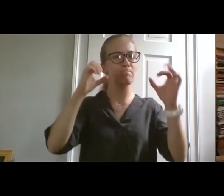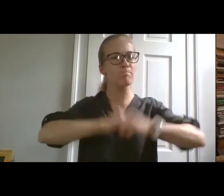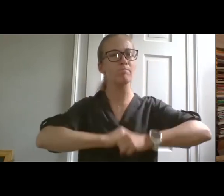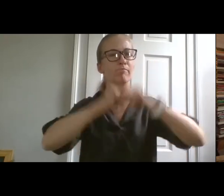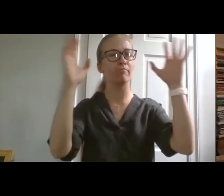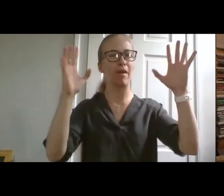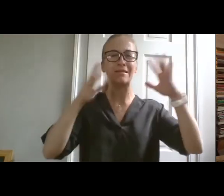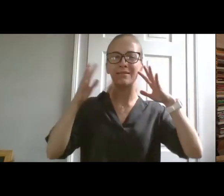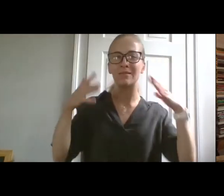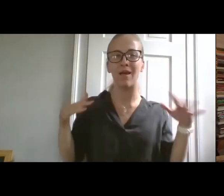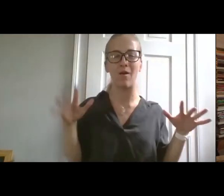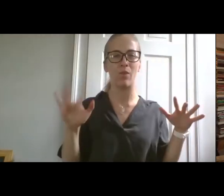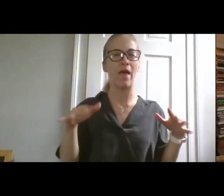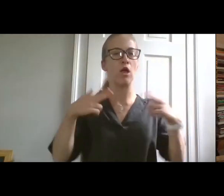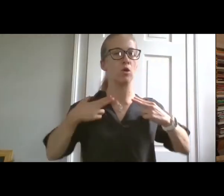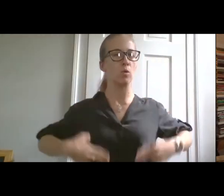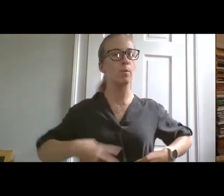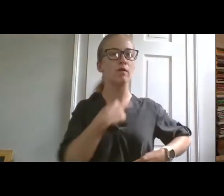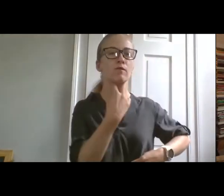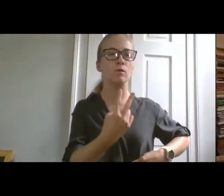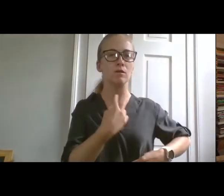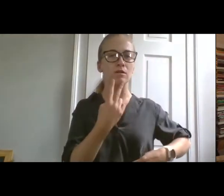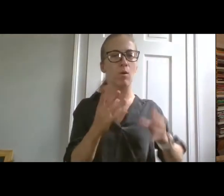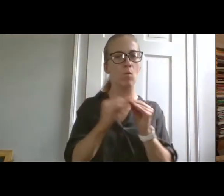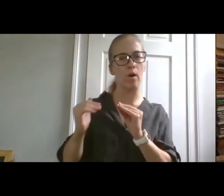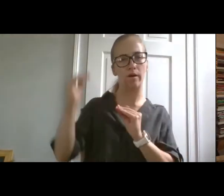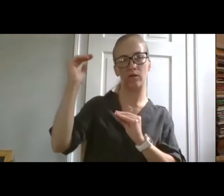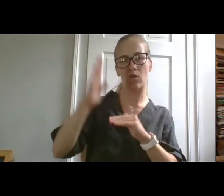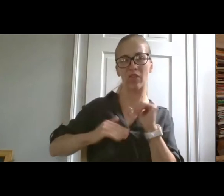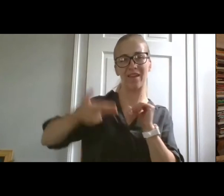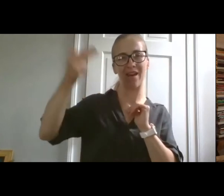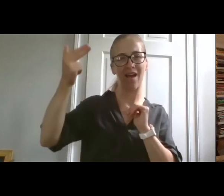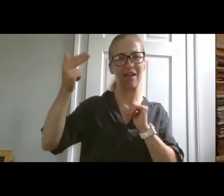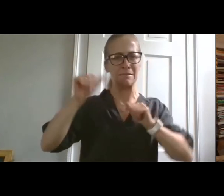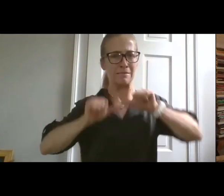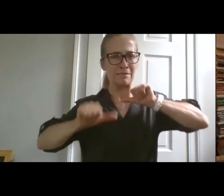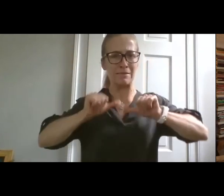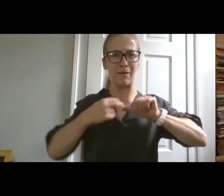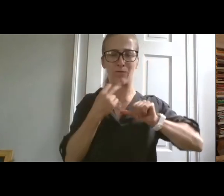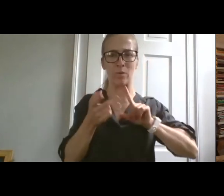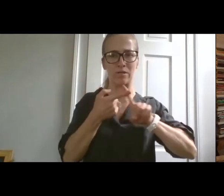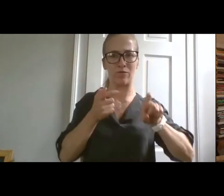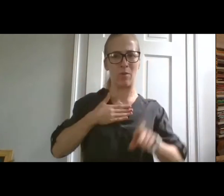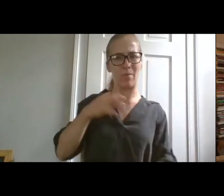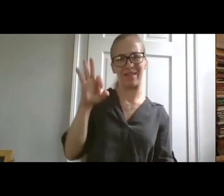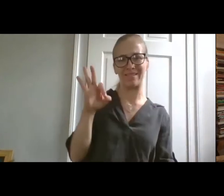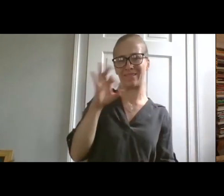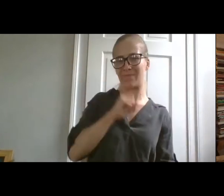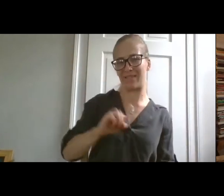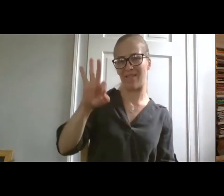I'm making is a human voice, a voice more adult than the high, uncertain voice that comes out of my 9-year-old